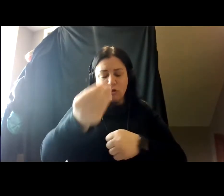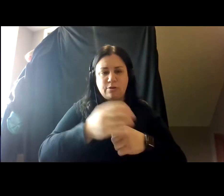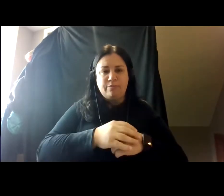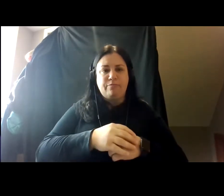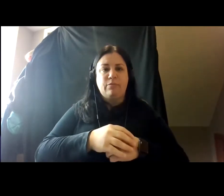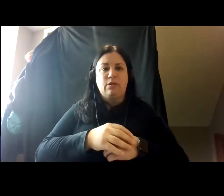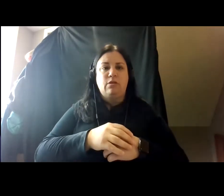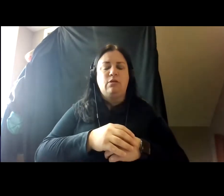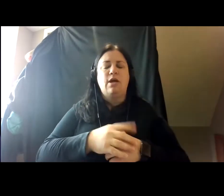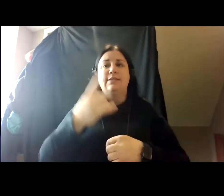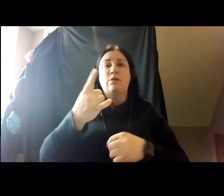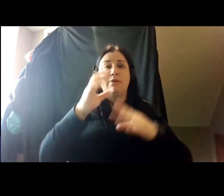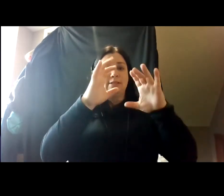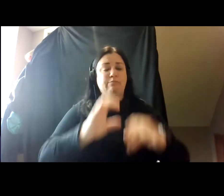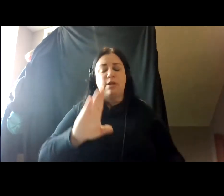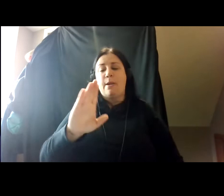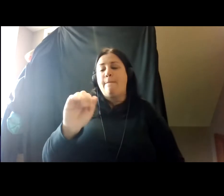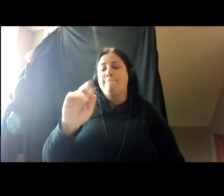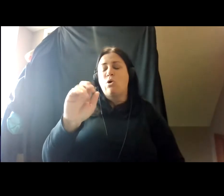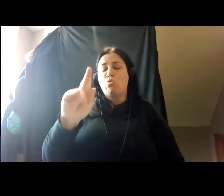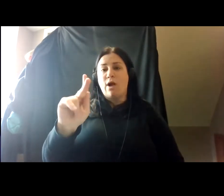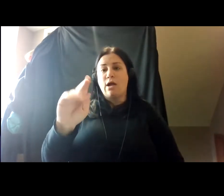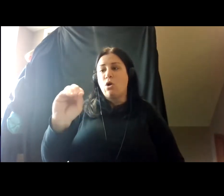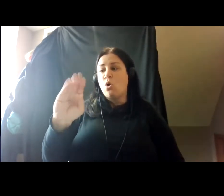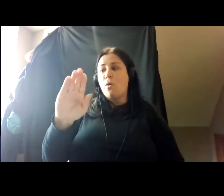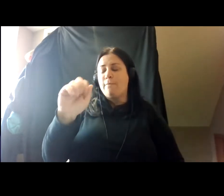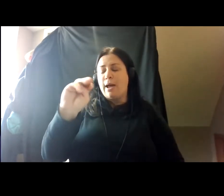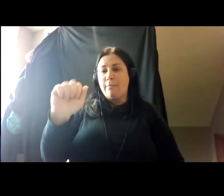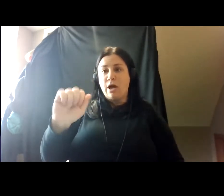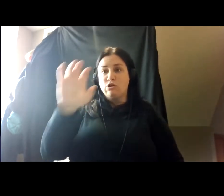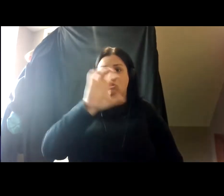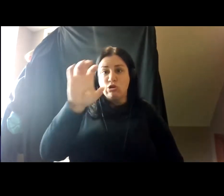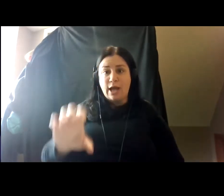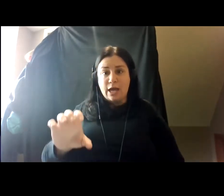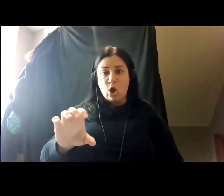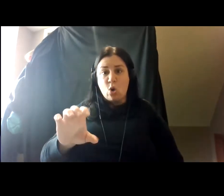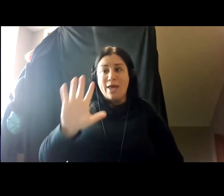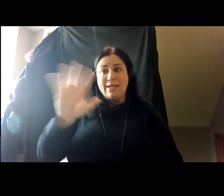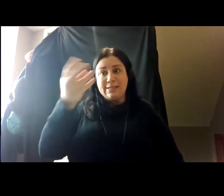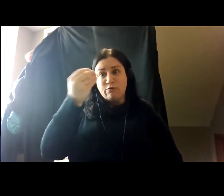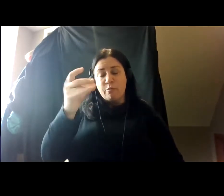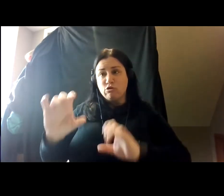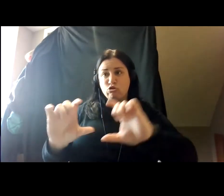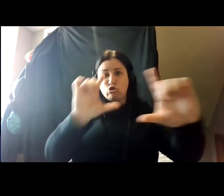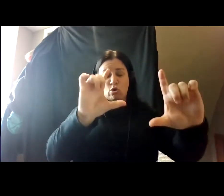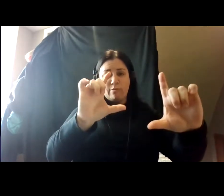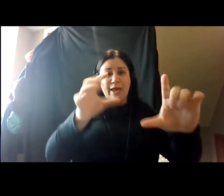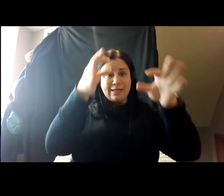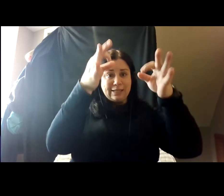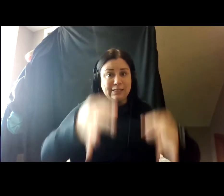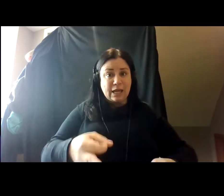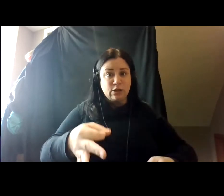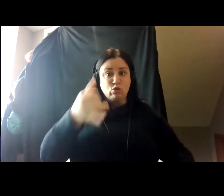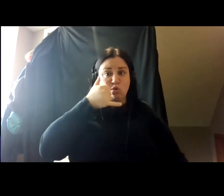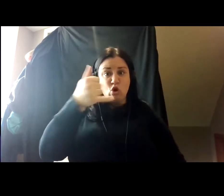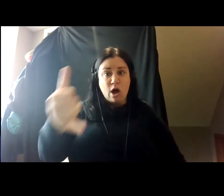Obama, Chicago. And all of Barack Obama's information came up in our computer. And he decided to call him to congratulate